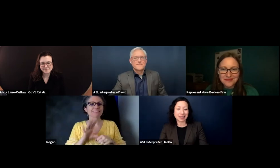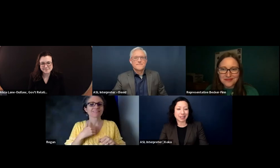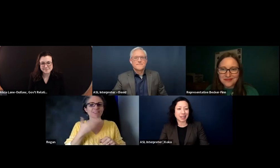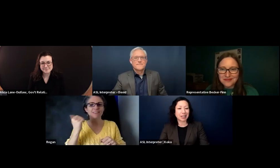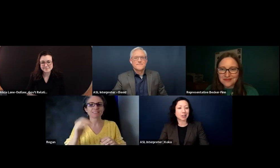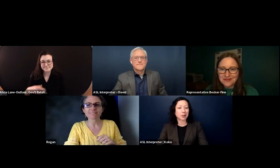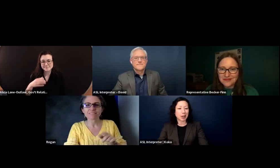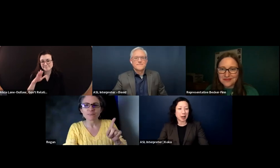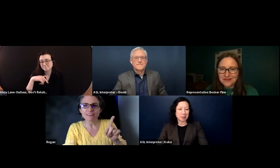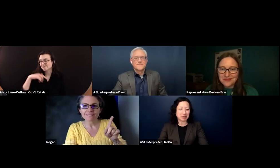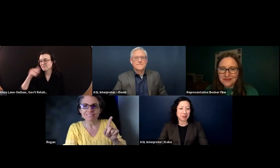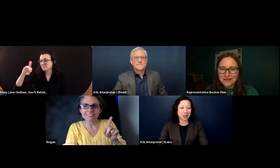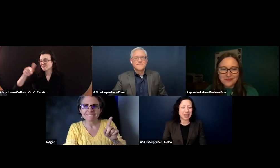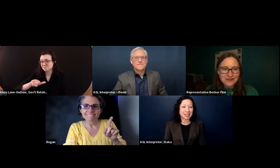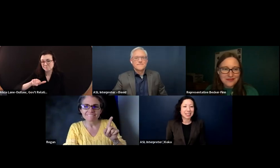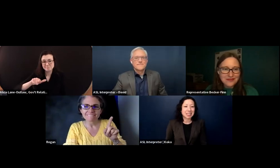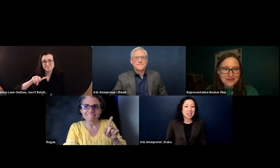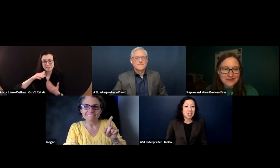it.